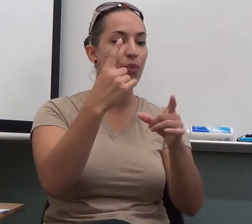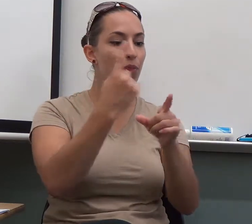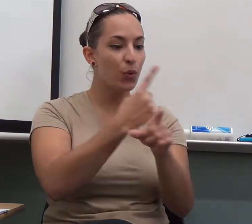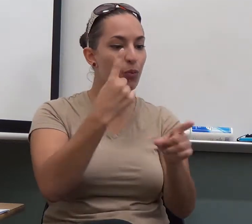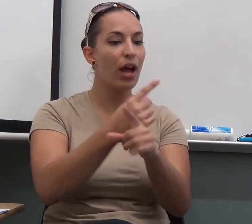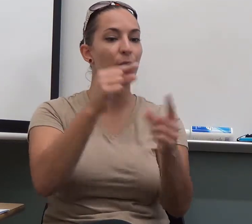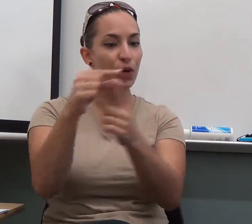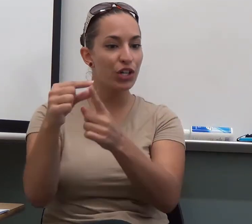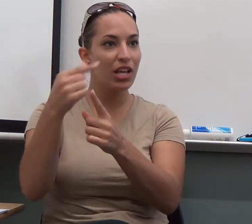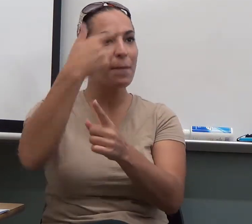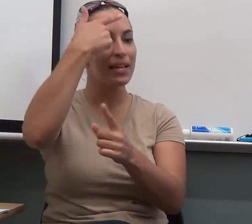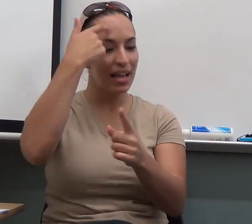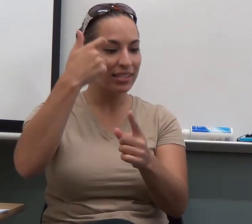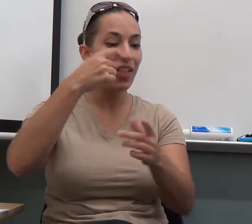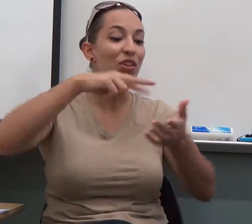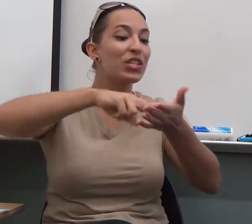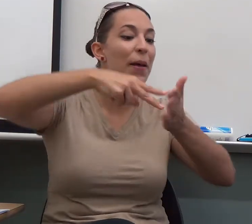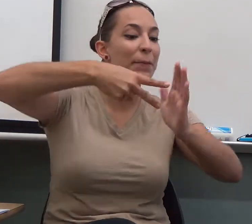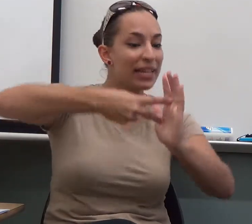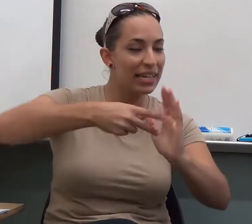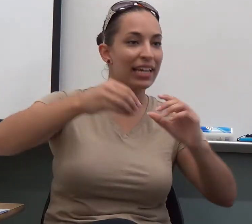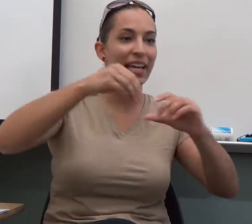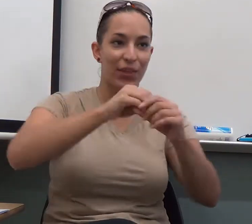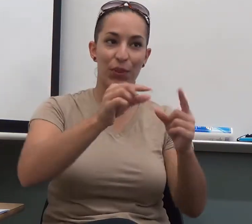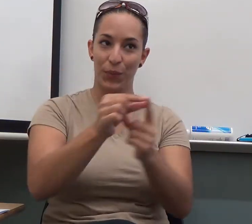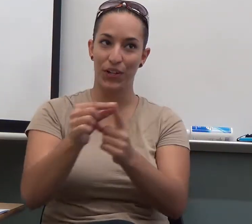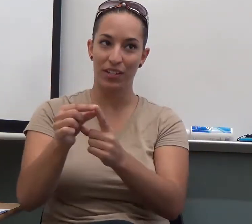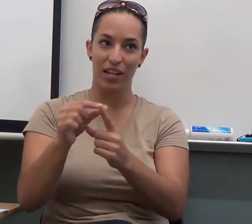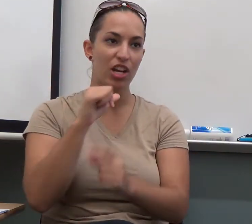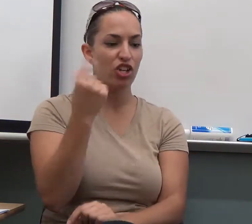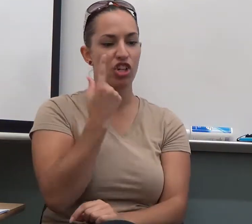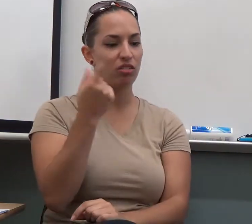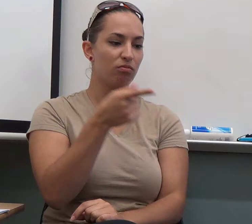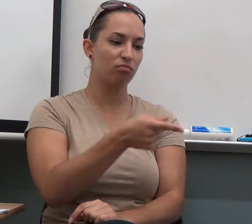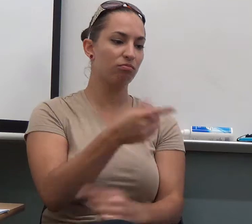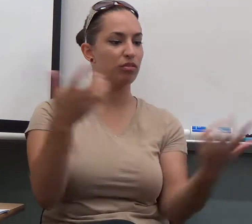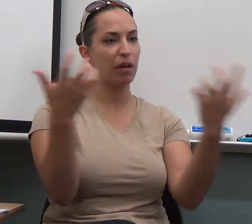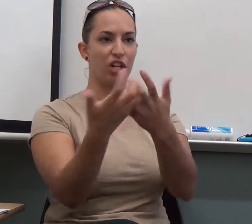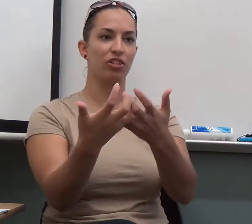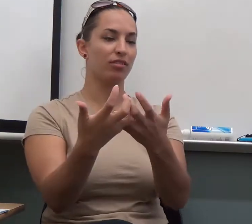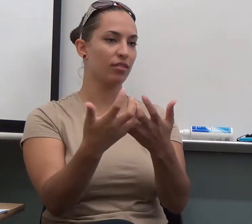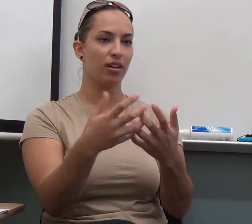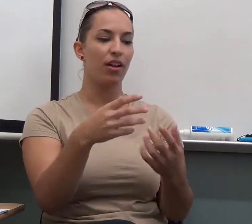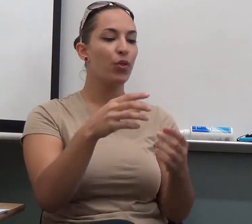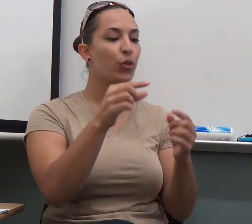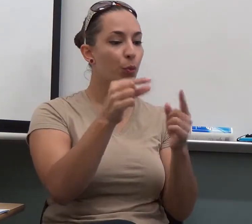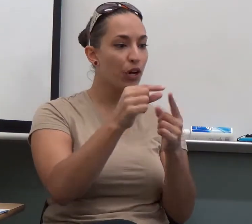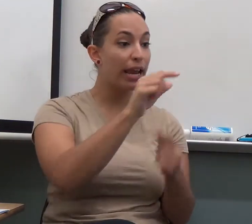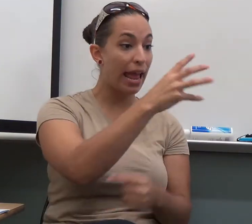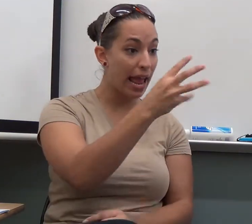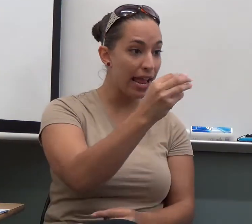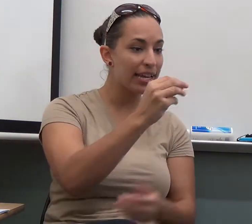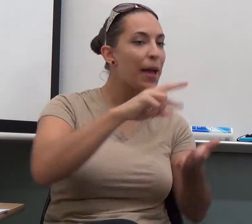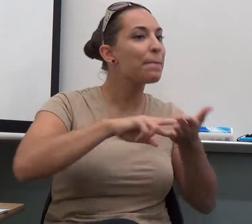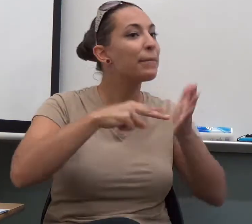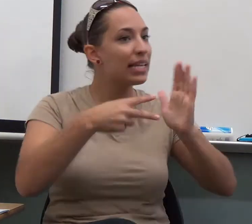there's meaning in those words, right? Yeah. Because the word and means in addition to. Because the word but means in